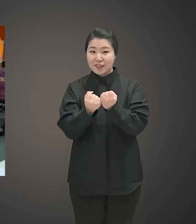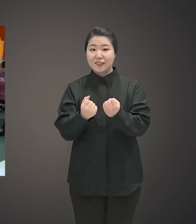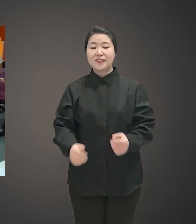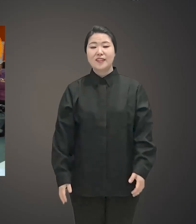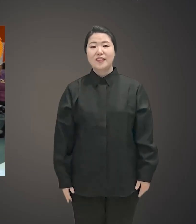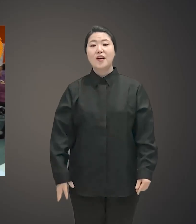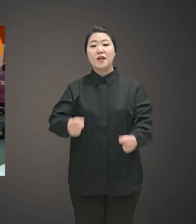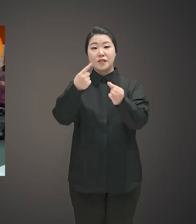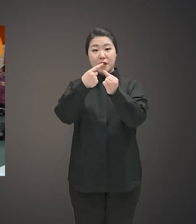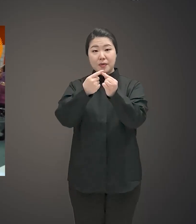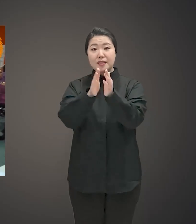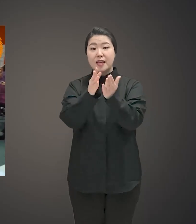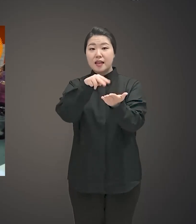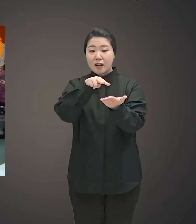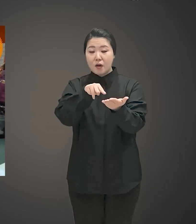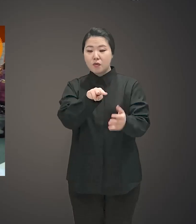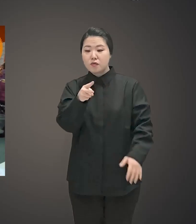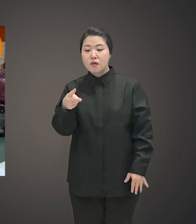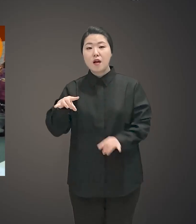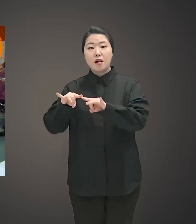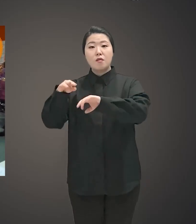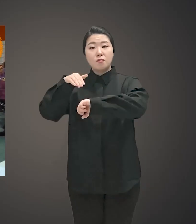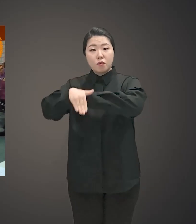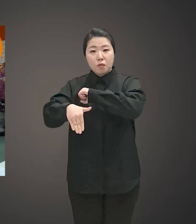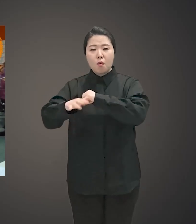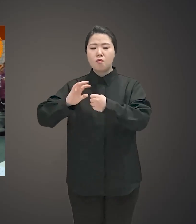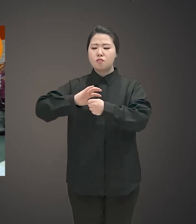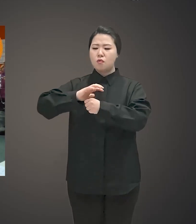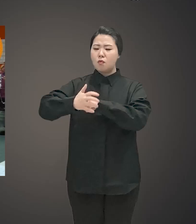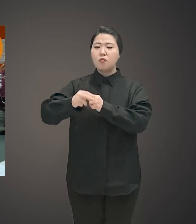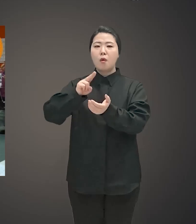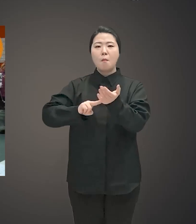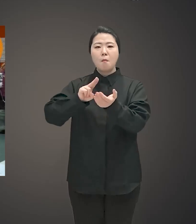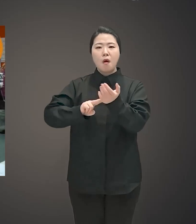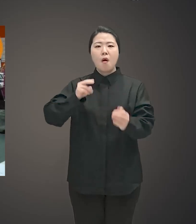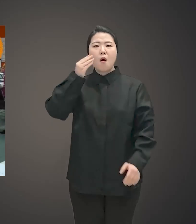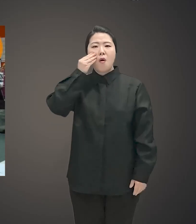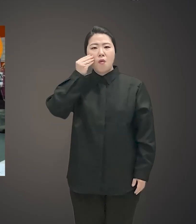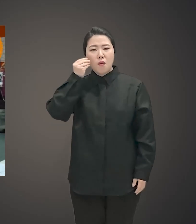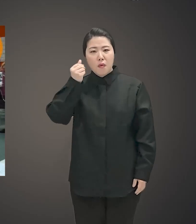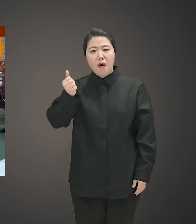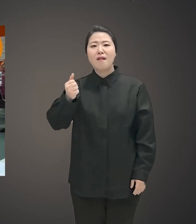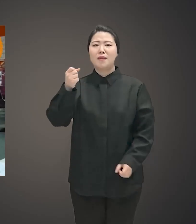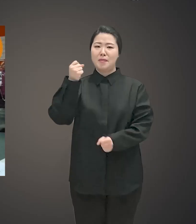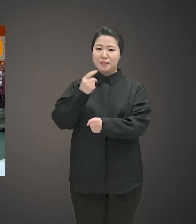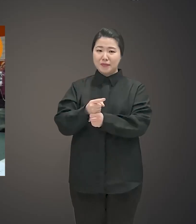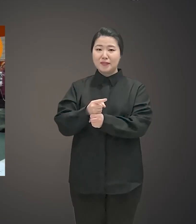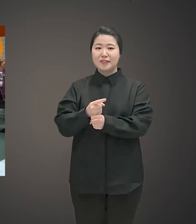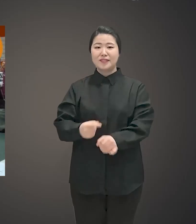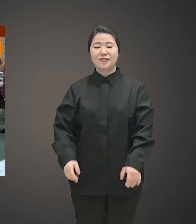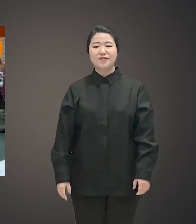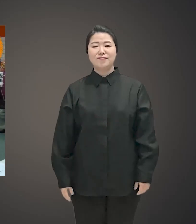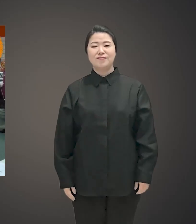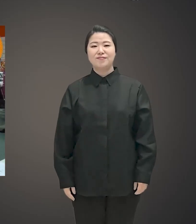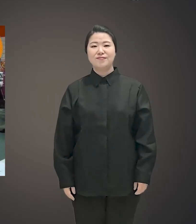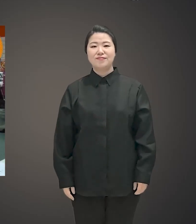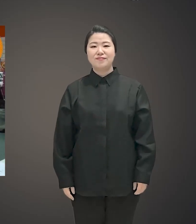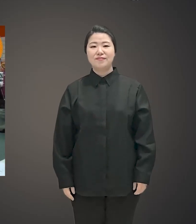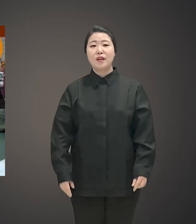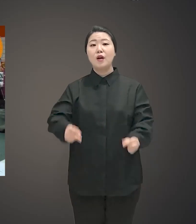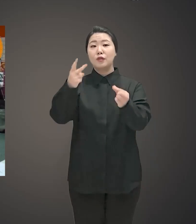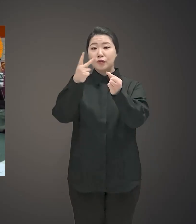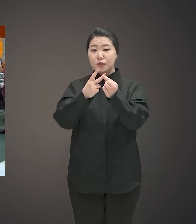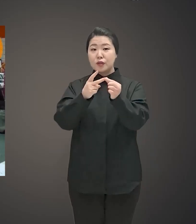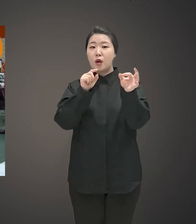number 1 is it's being launched on Thursday the 19th of October on paperback and the Audible version has already become a global